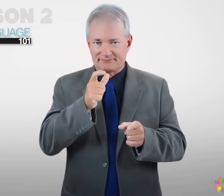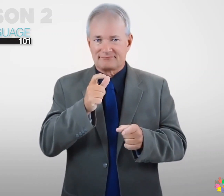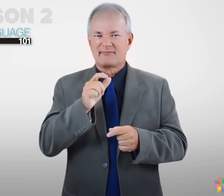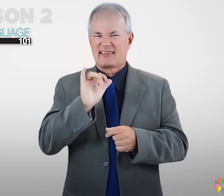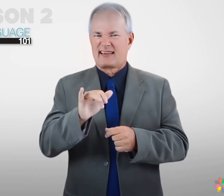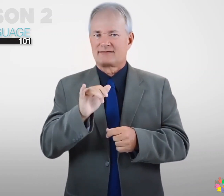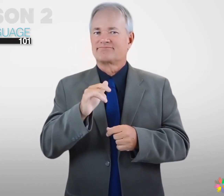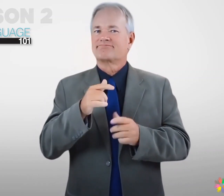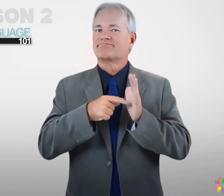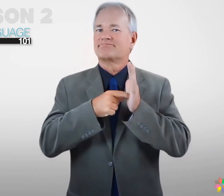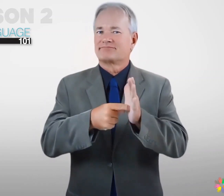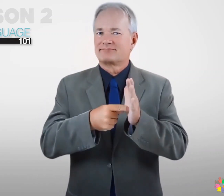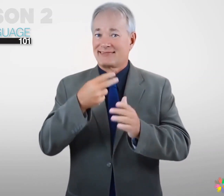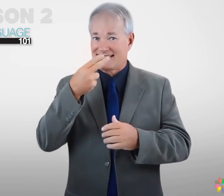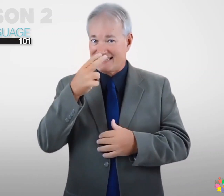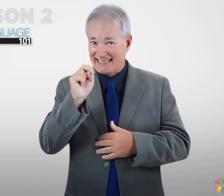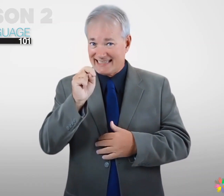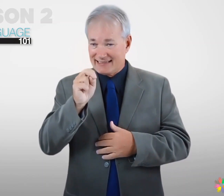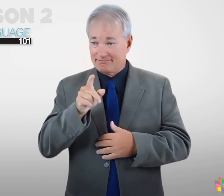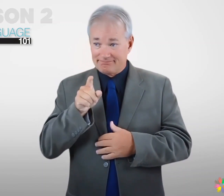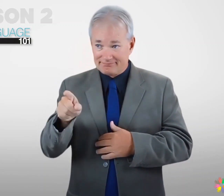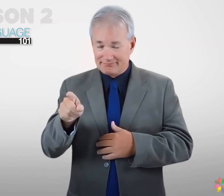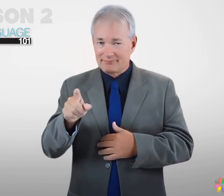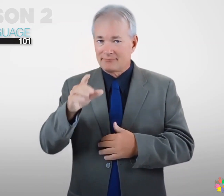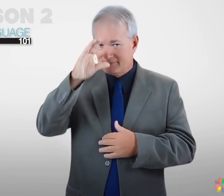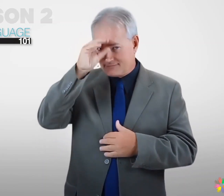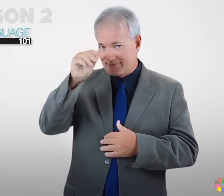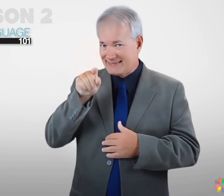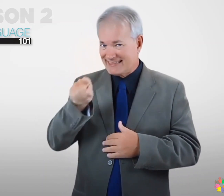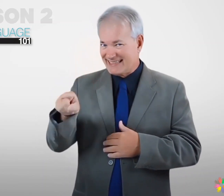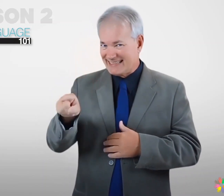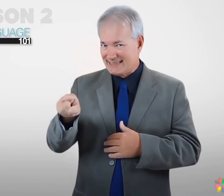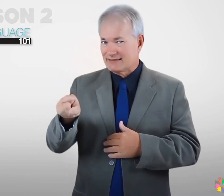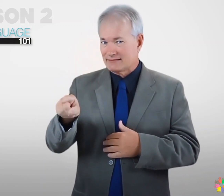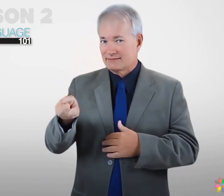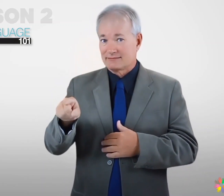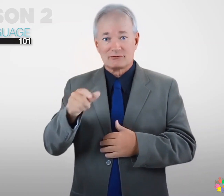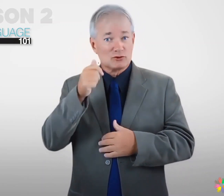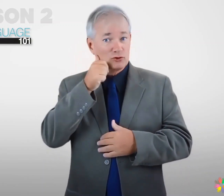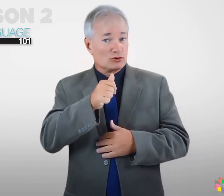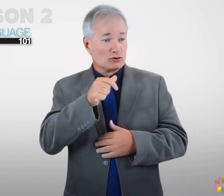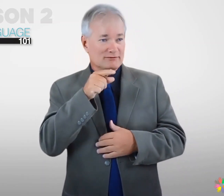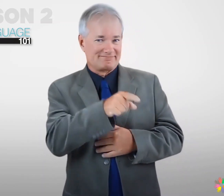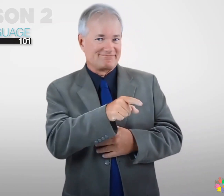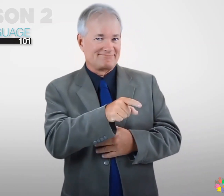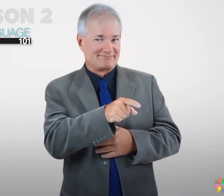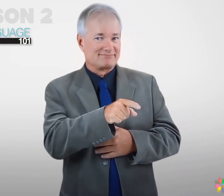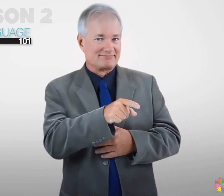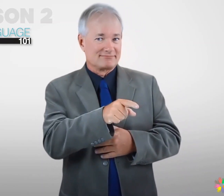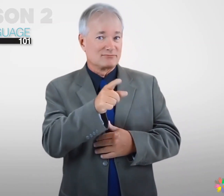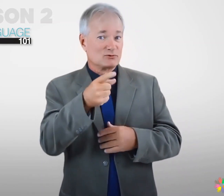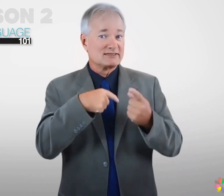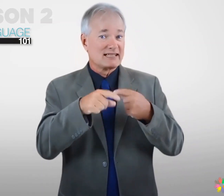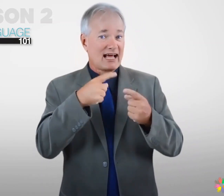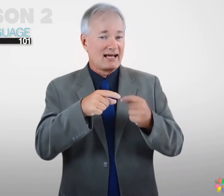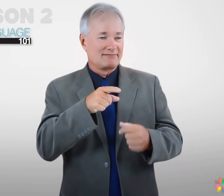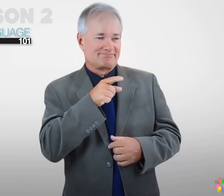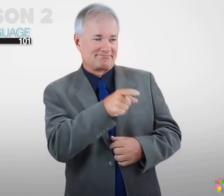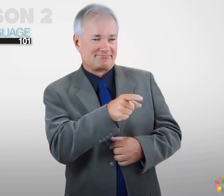finger when describing who you're talking about. She, using